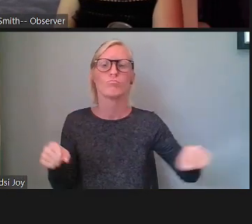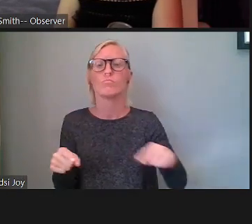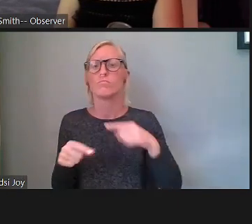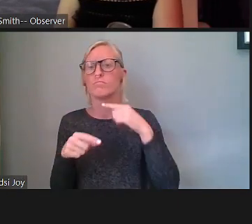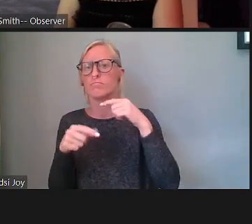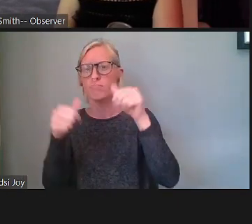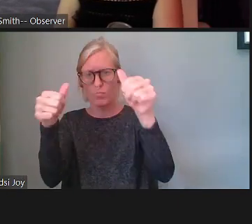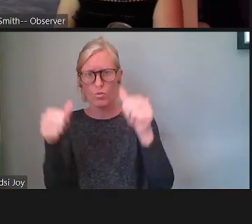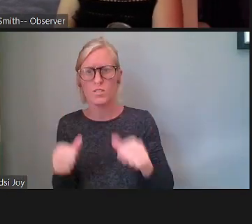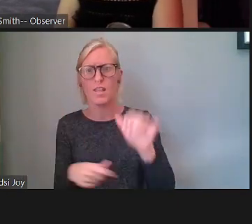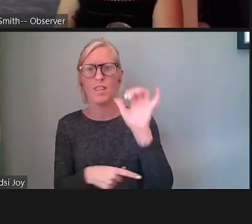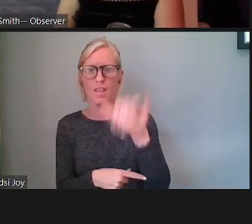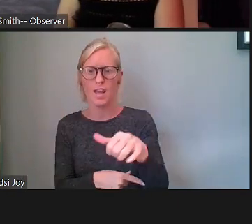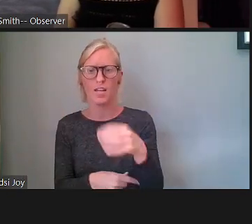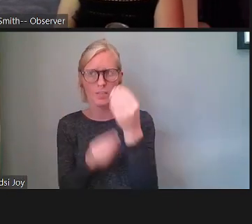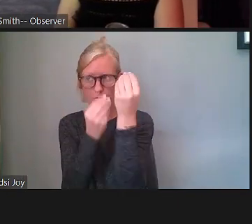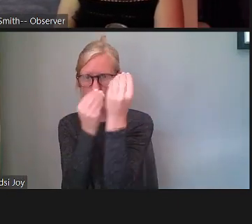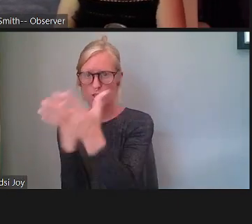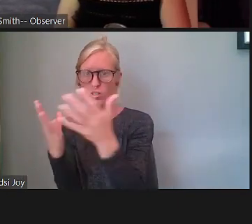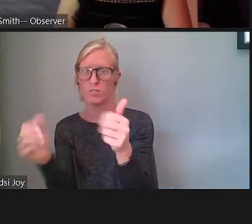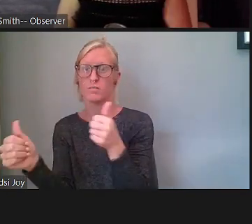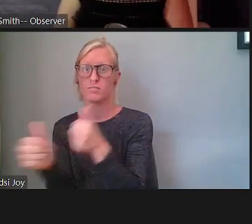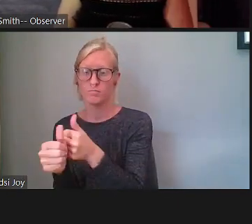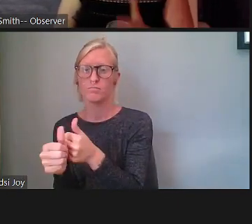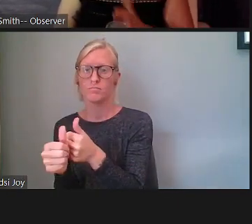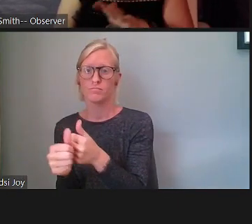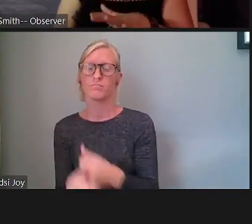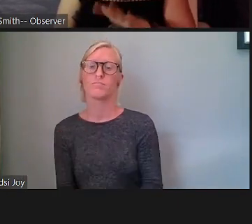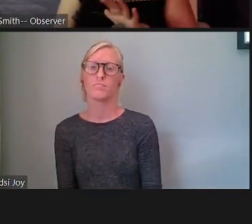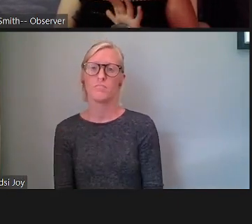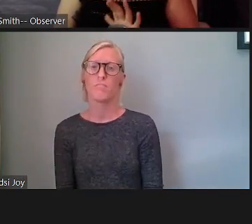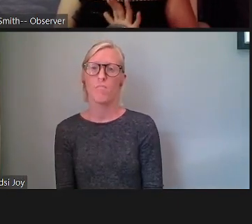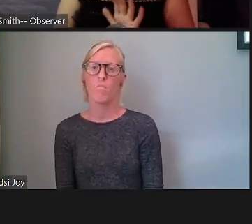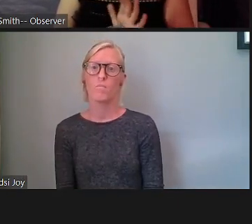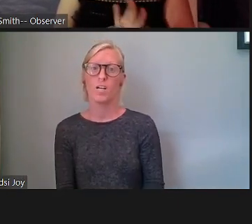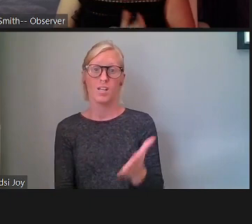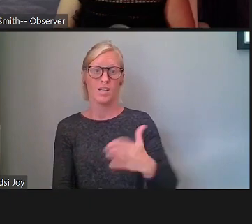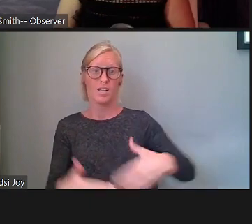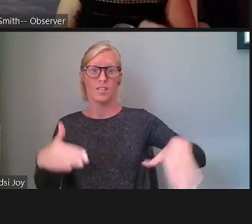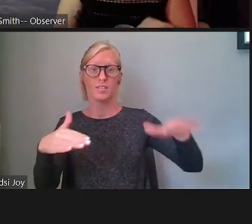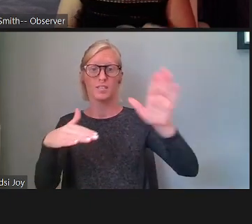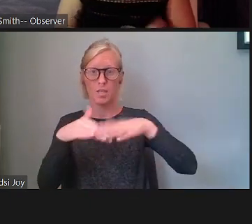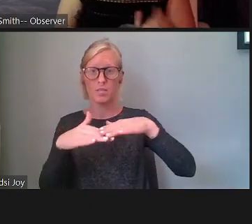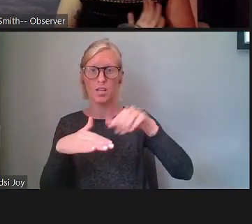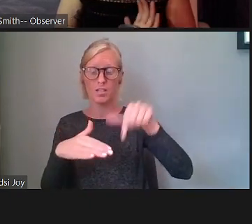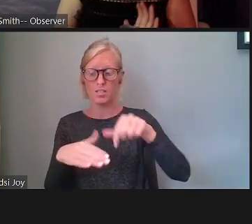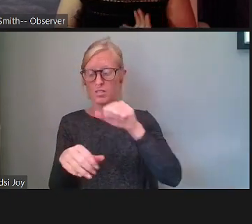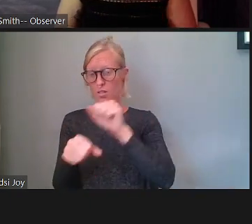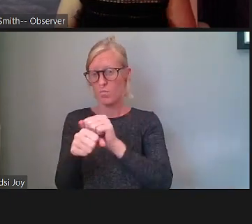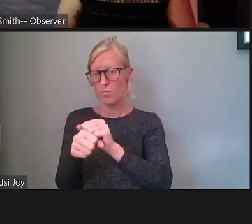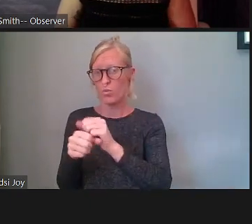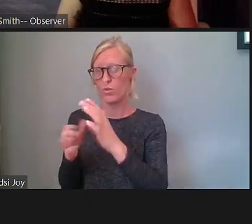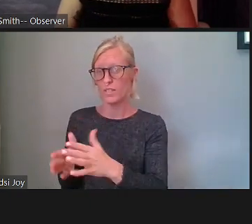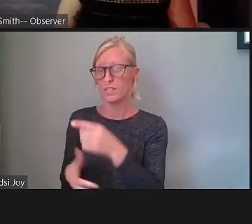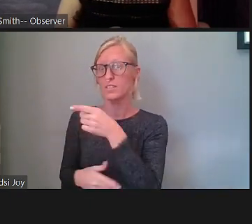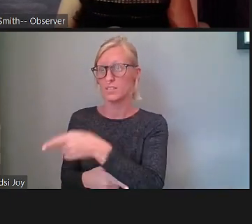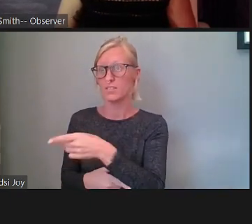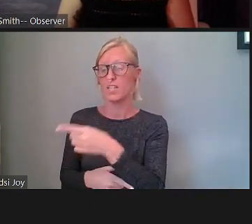as well. And on top of that, fundamentally, this is around your employees having access to